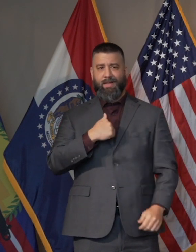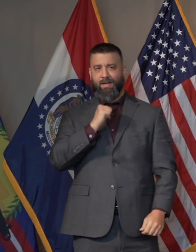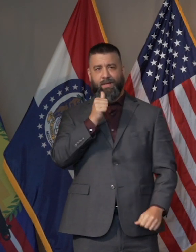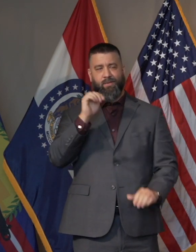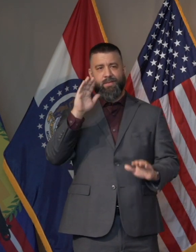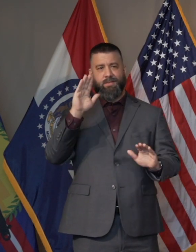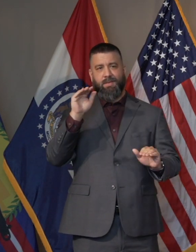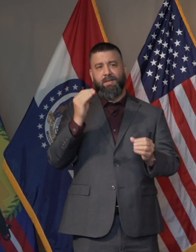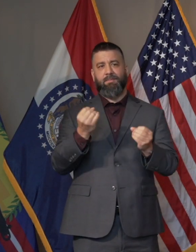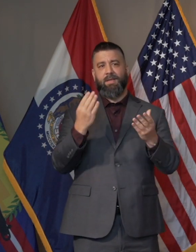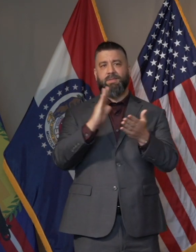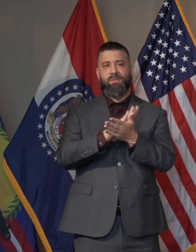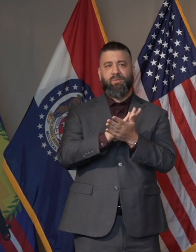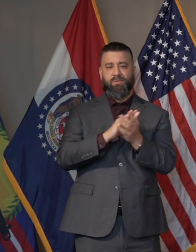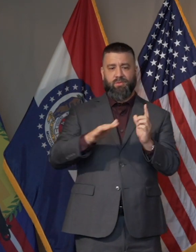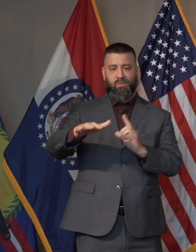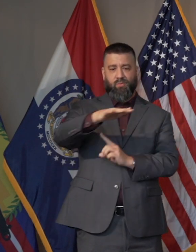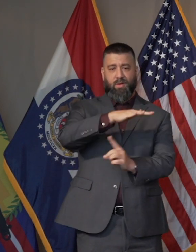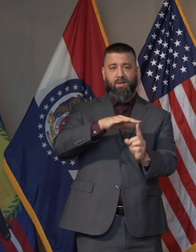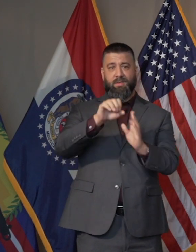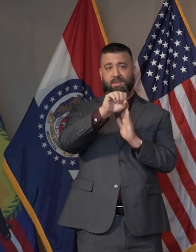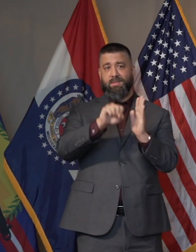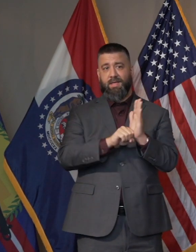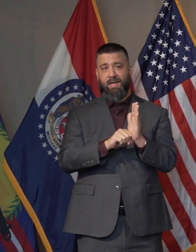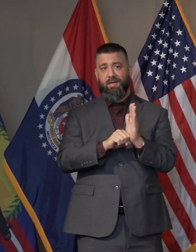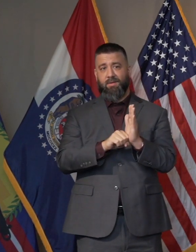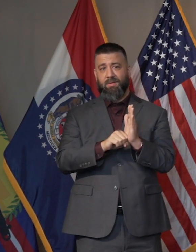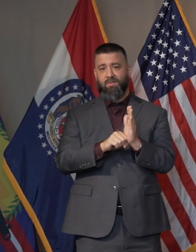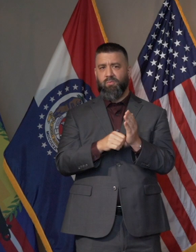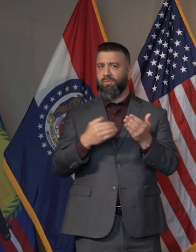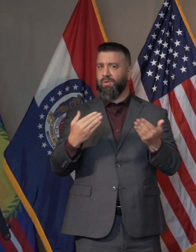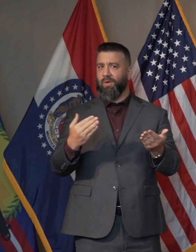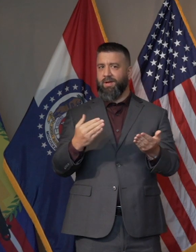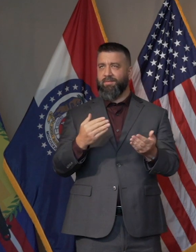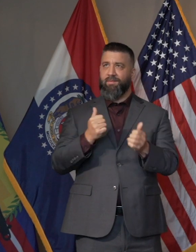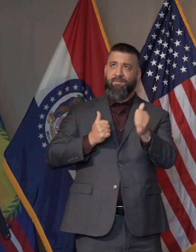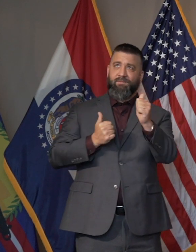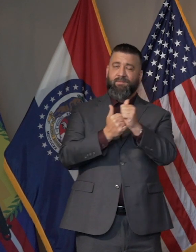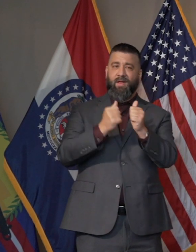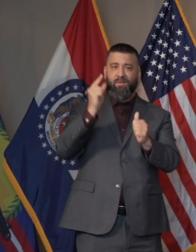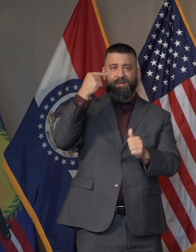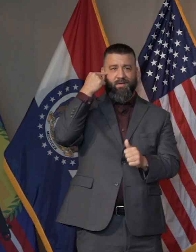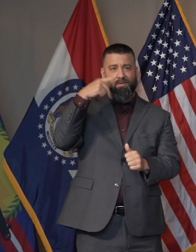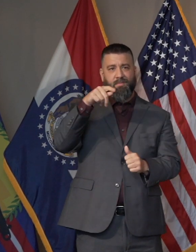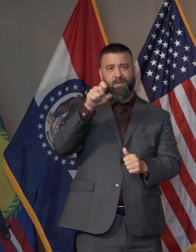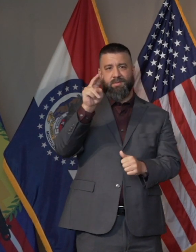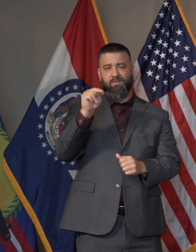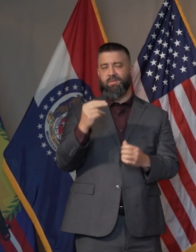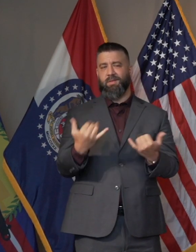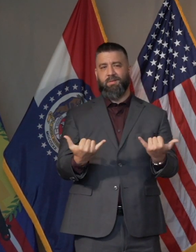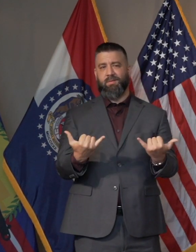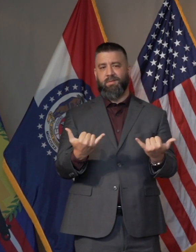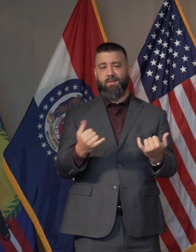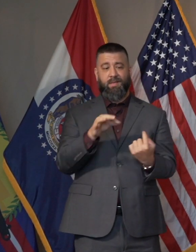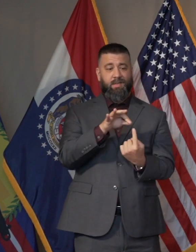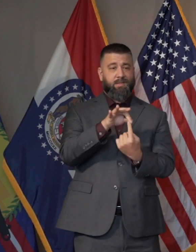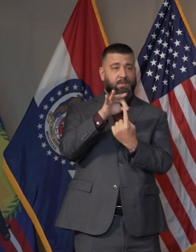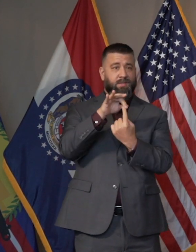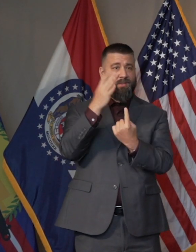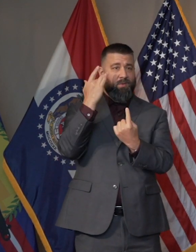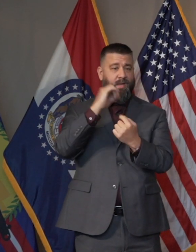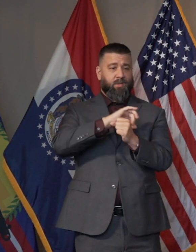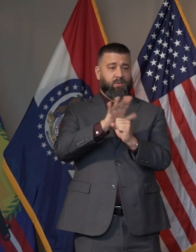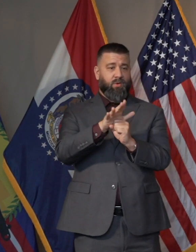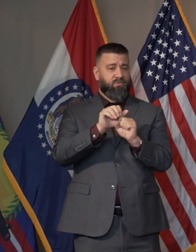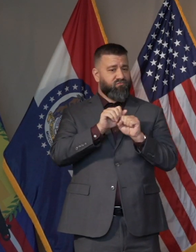expect a lot of schools around the state to take that opportunity right now, especially as COVID is raging